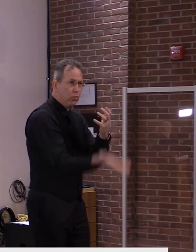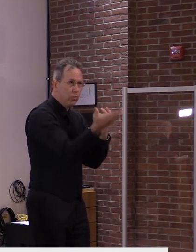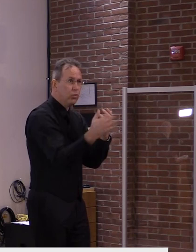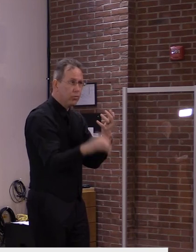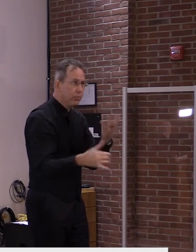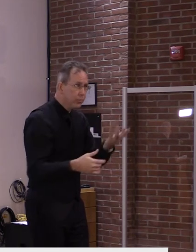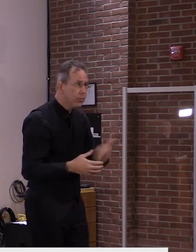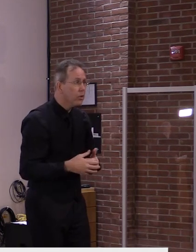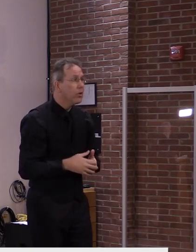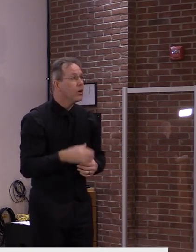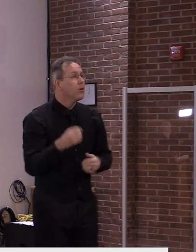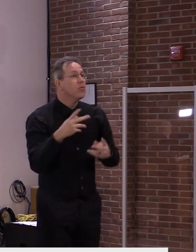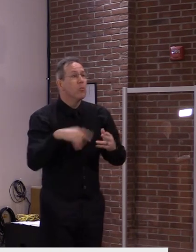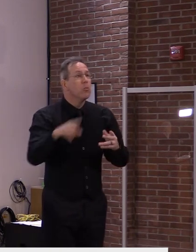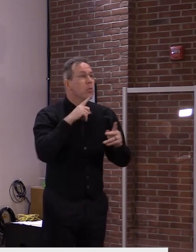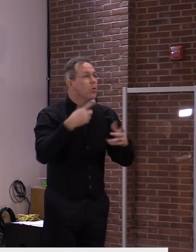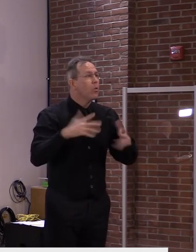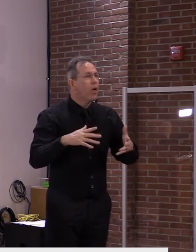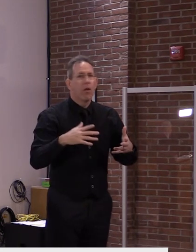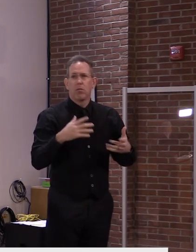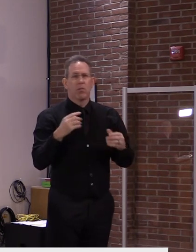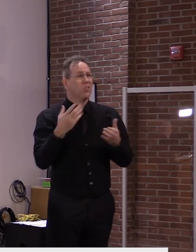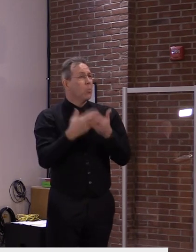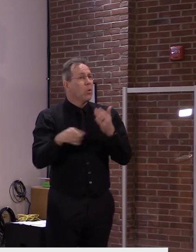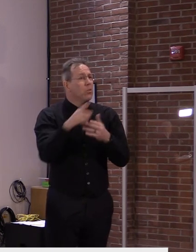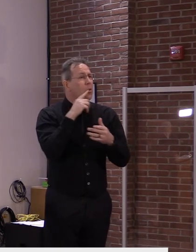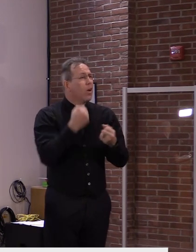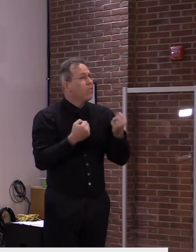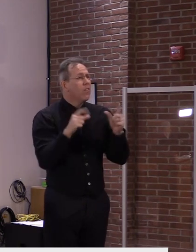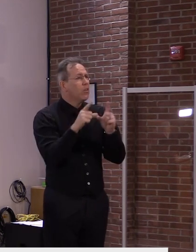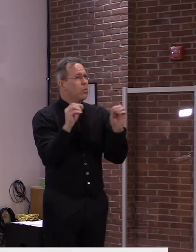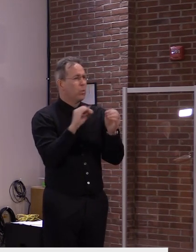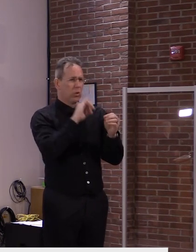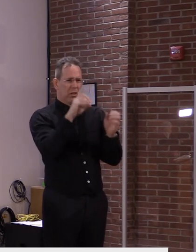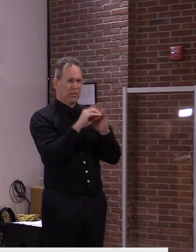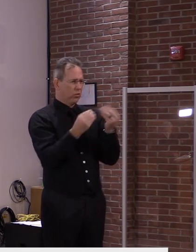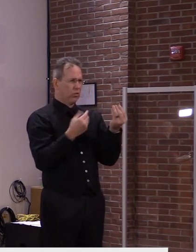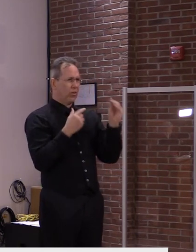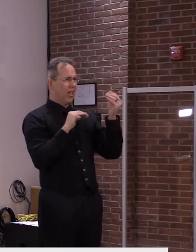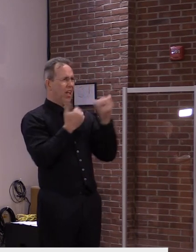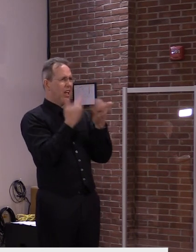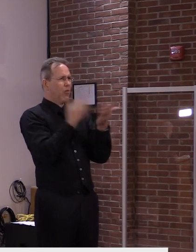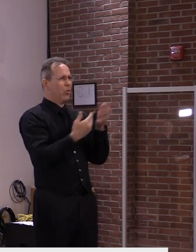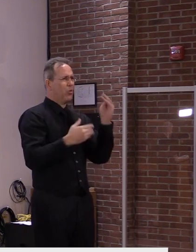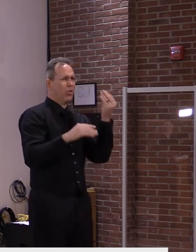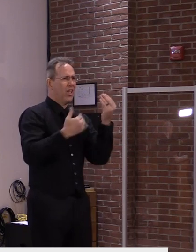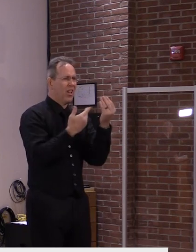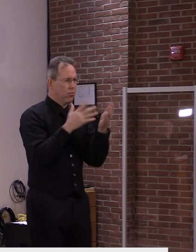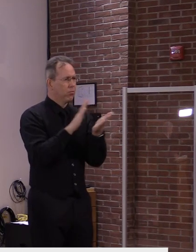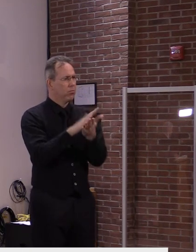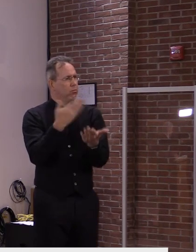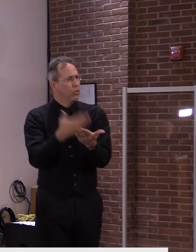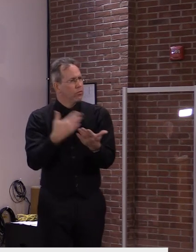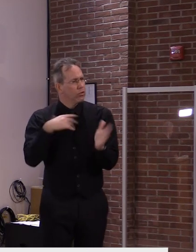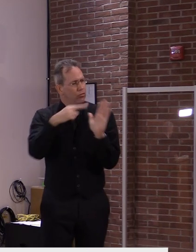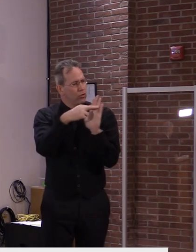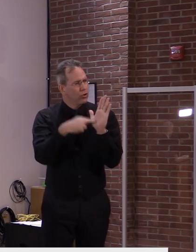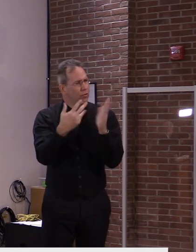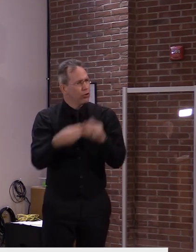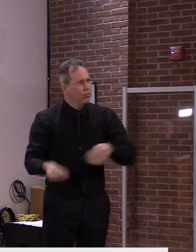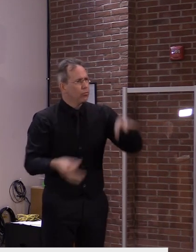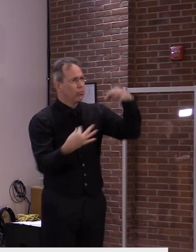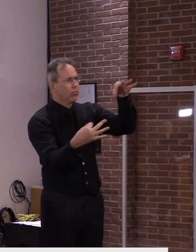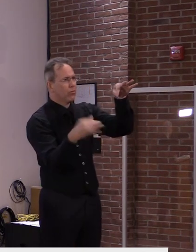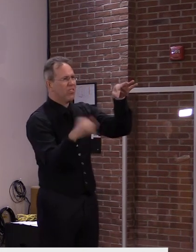be burdensome. Also, you want as less stress and as less